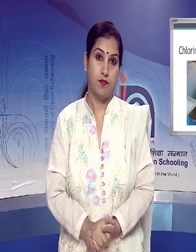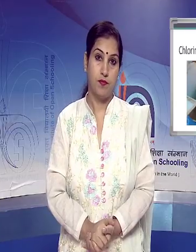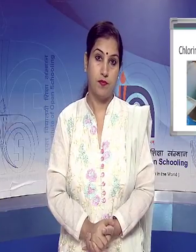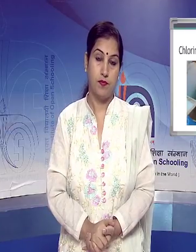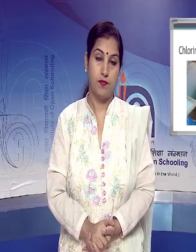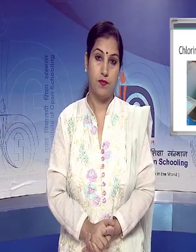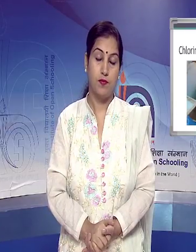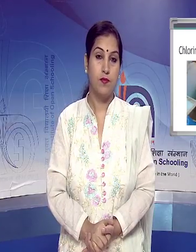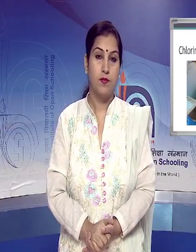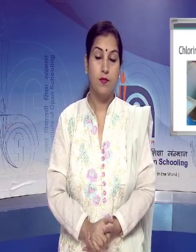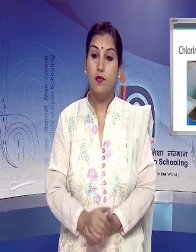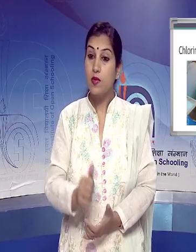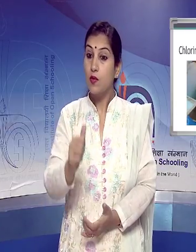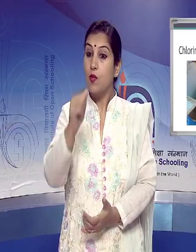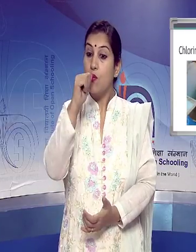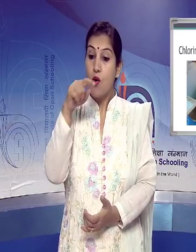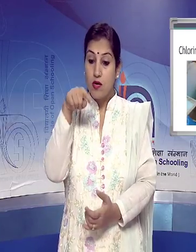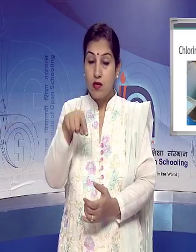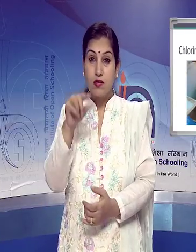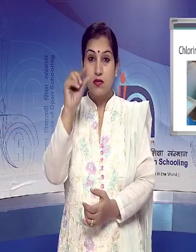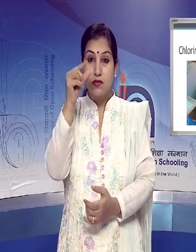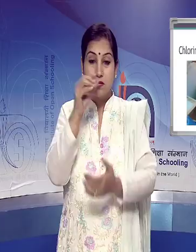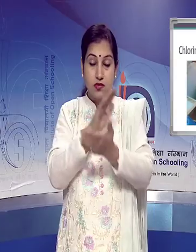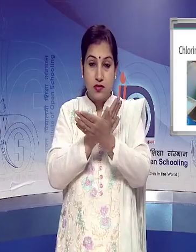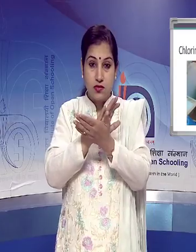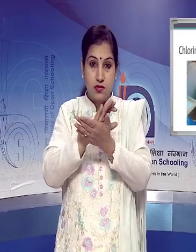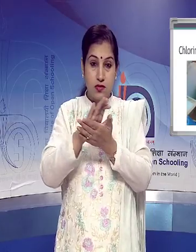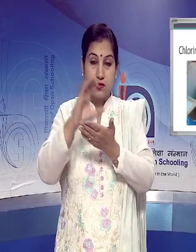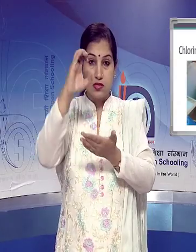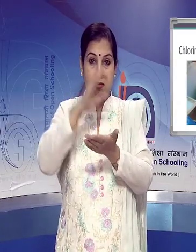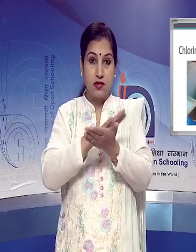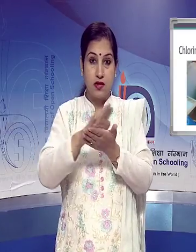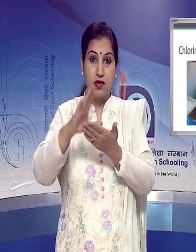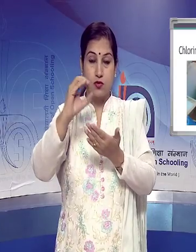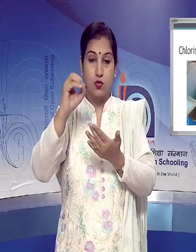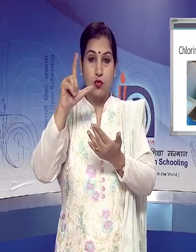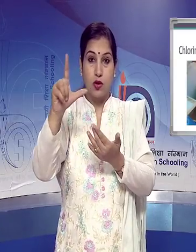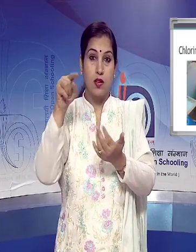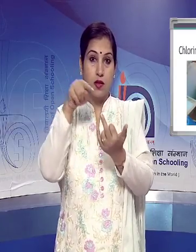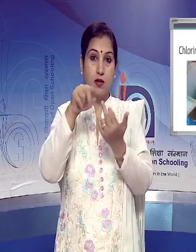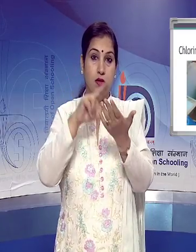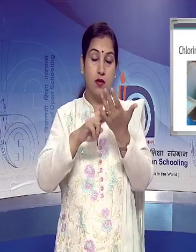The chlorination of water is important to make water